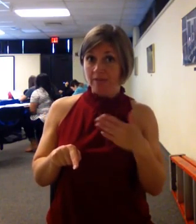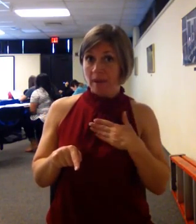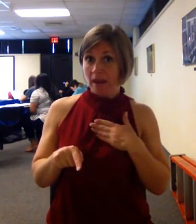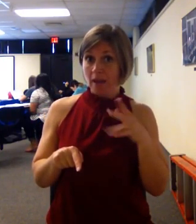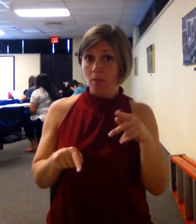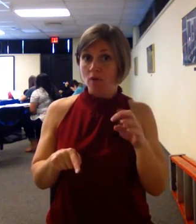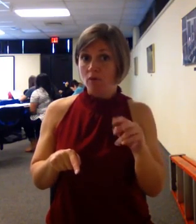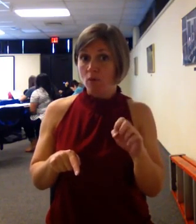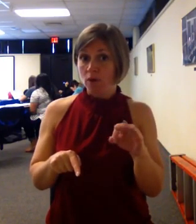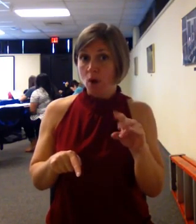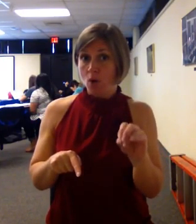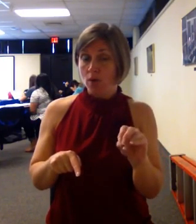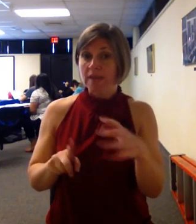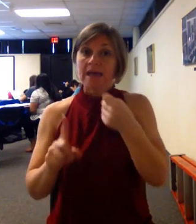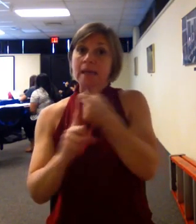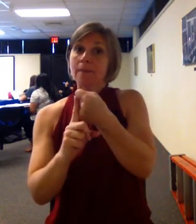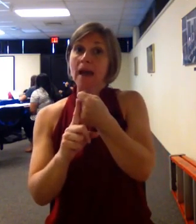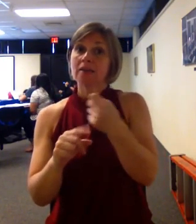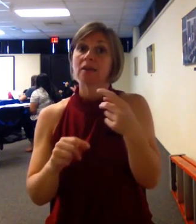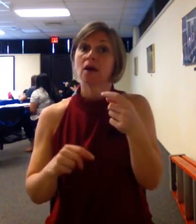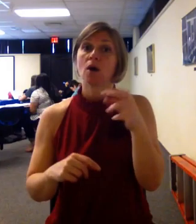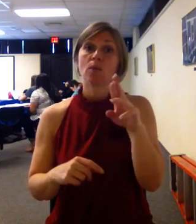portfolio, impacted the return of my portfolio the most.